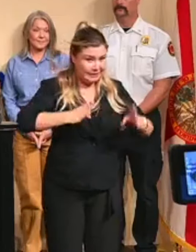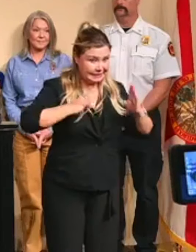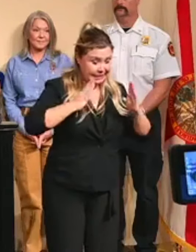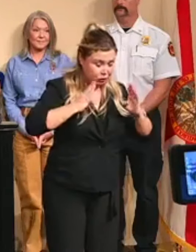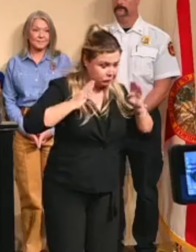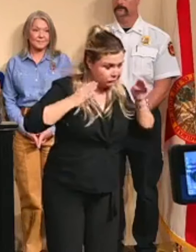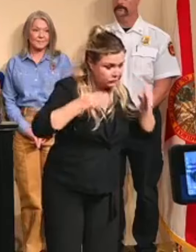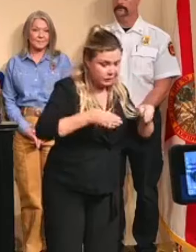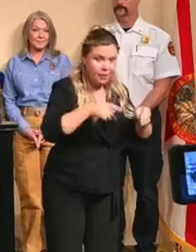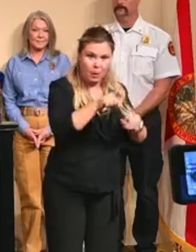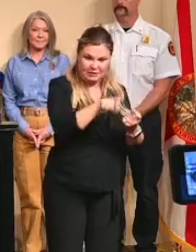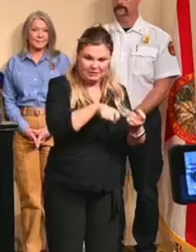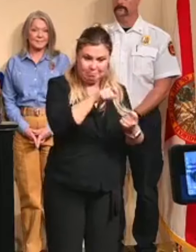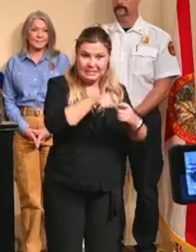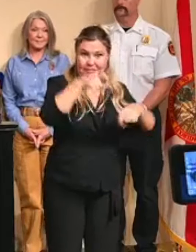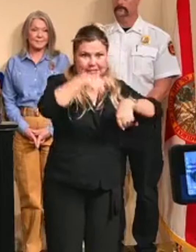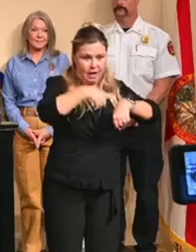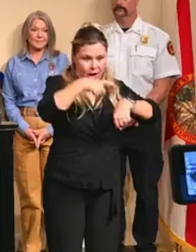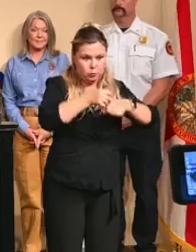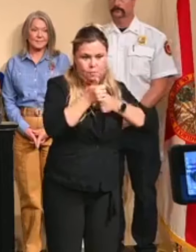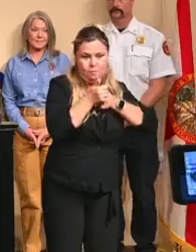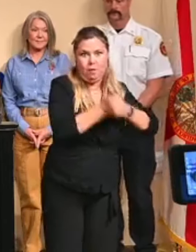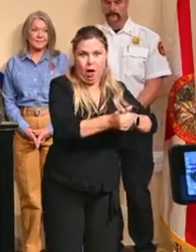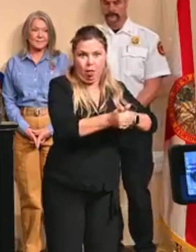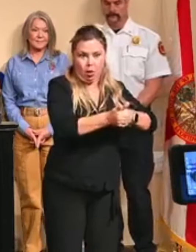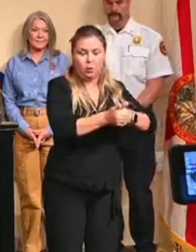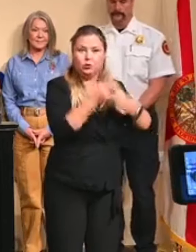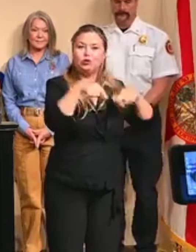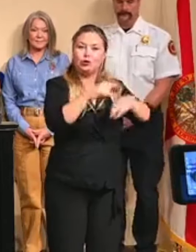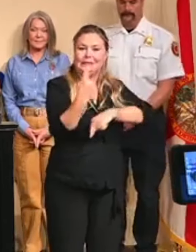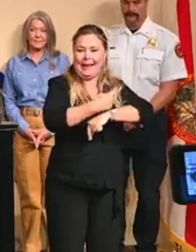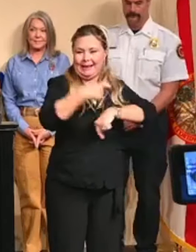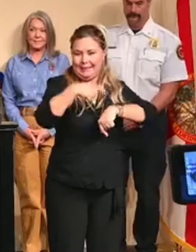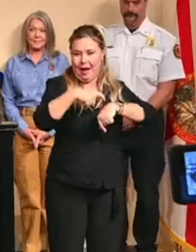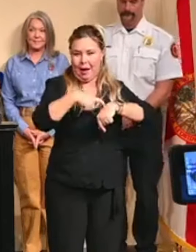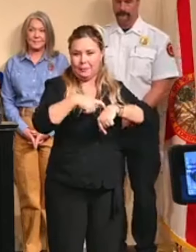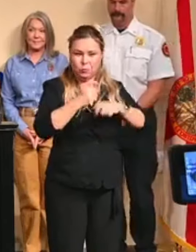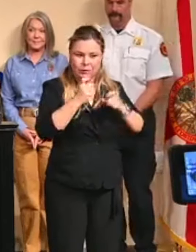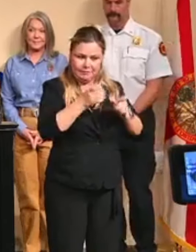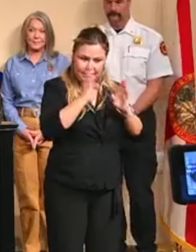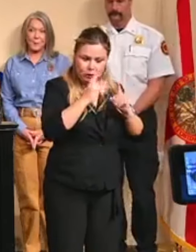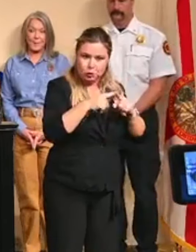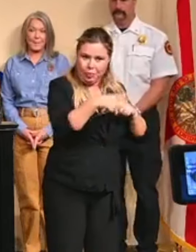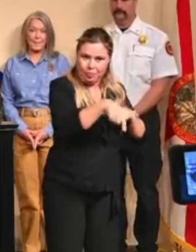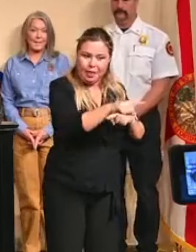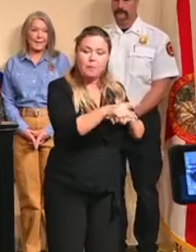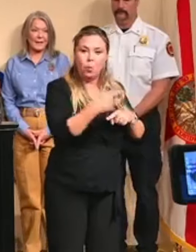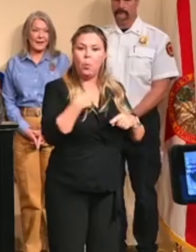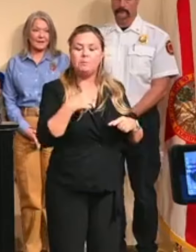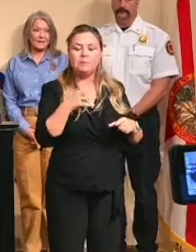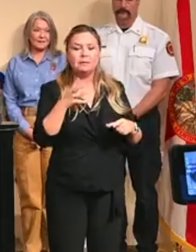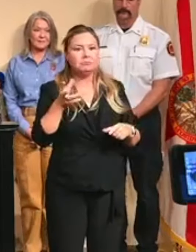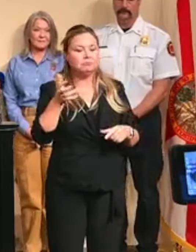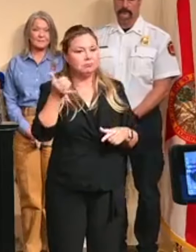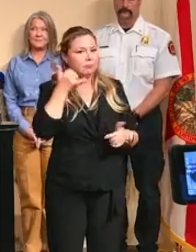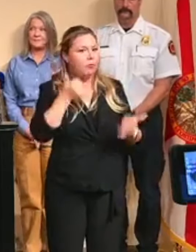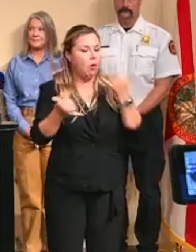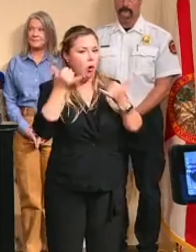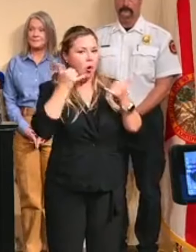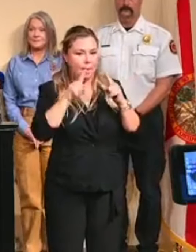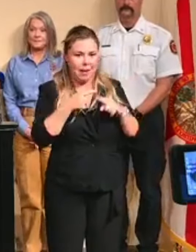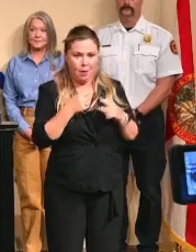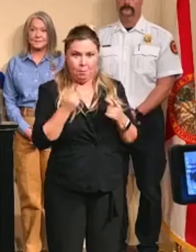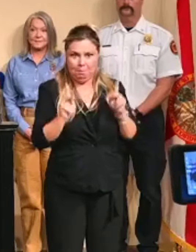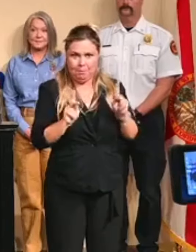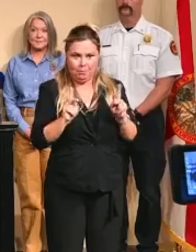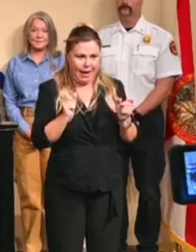on those specific times for evacuation, daylight hours, trying to give it additional attention. We have been receiving a lot of phone calls from residents on what to do,